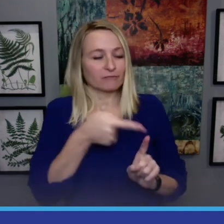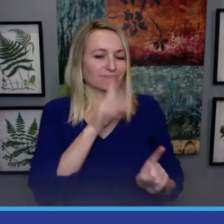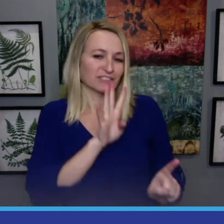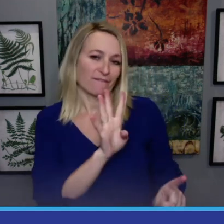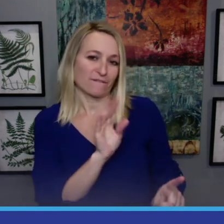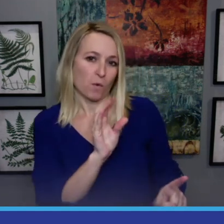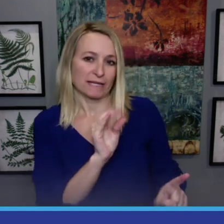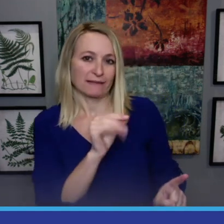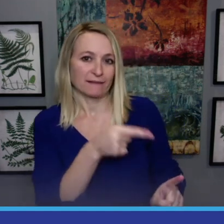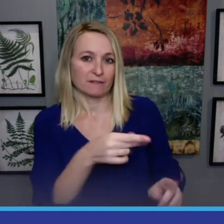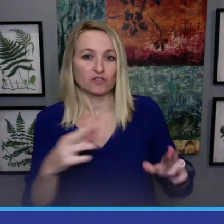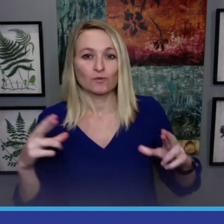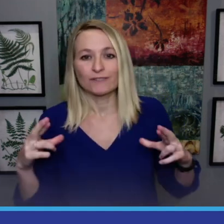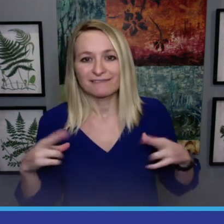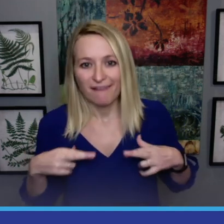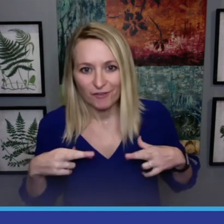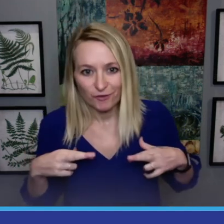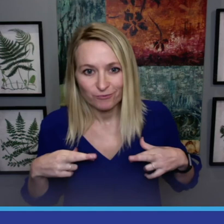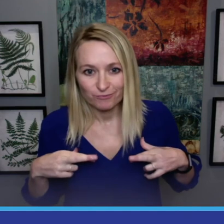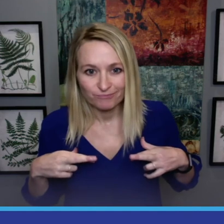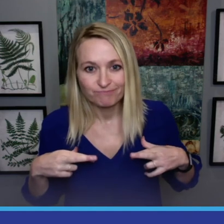sister, she's 40. She's retired.